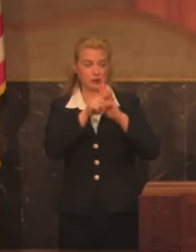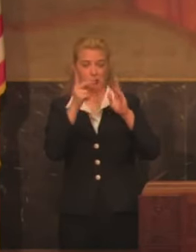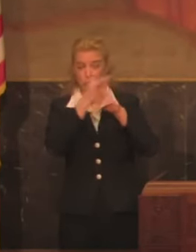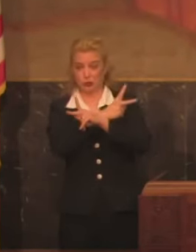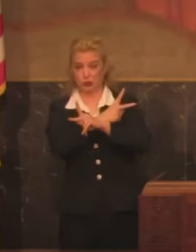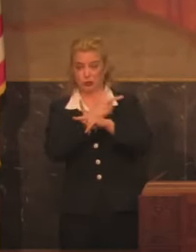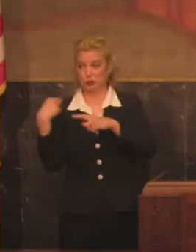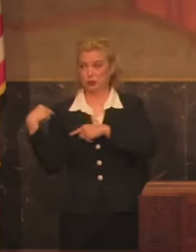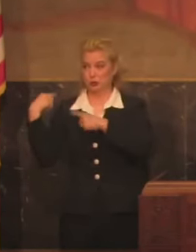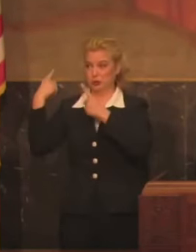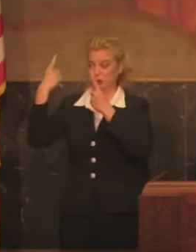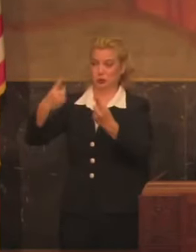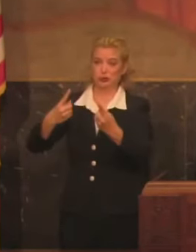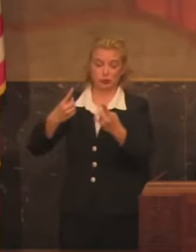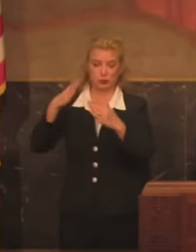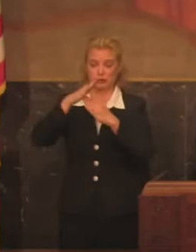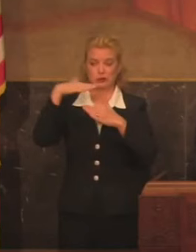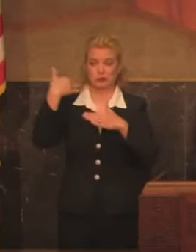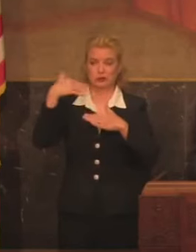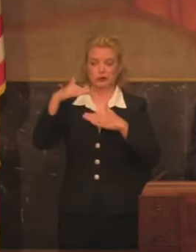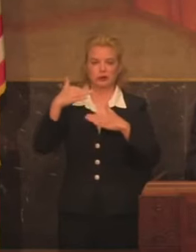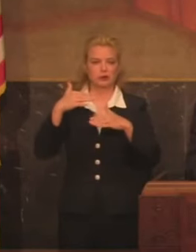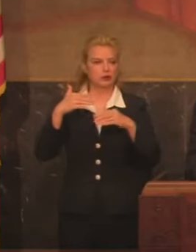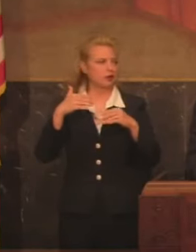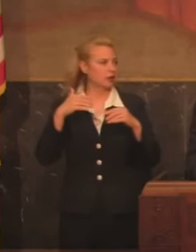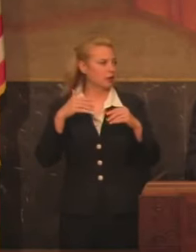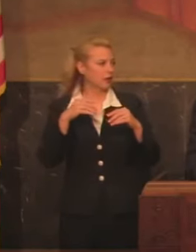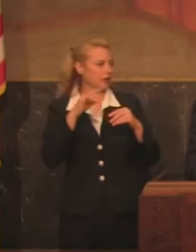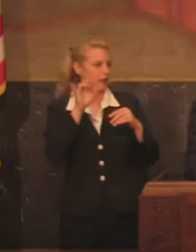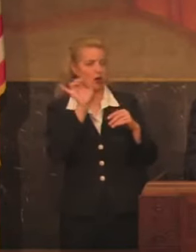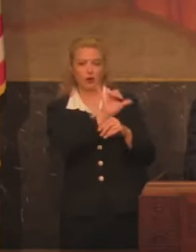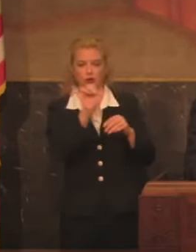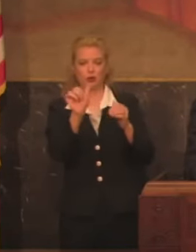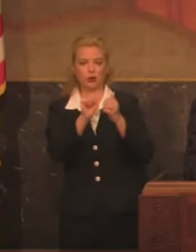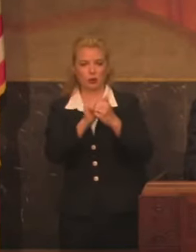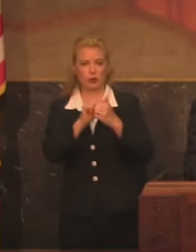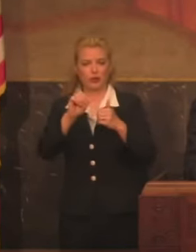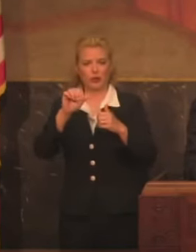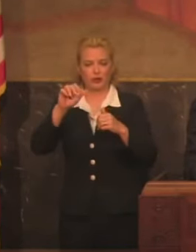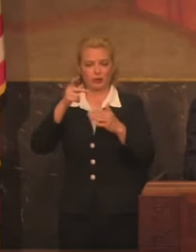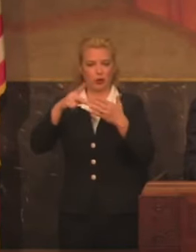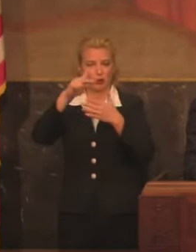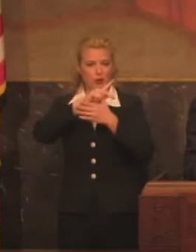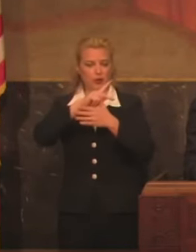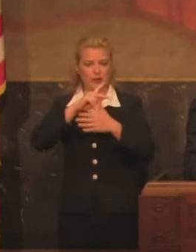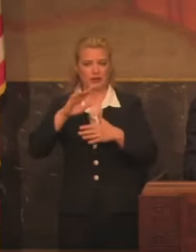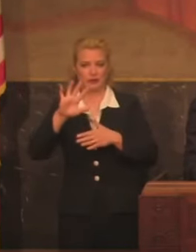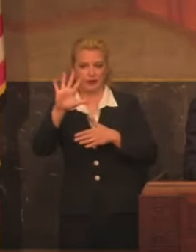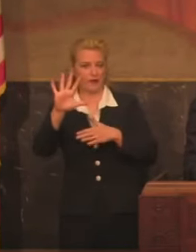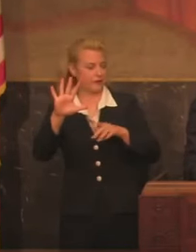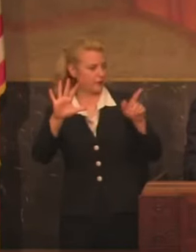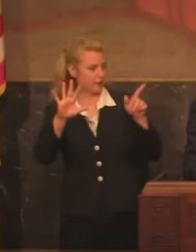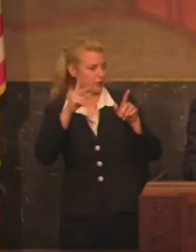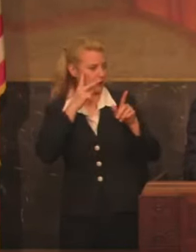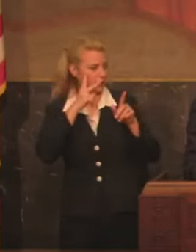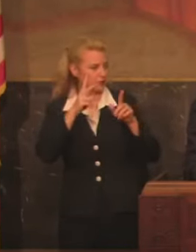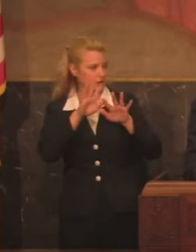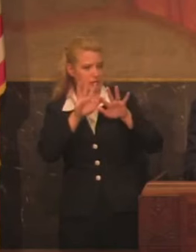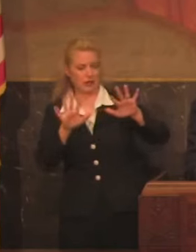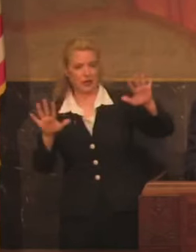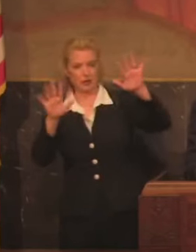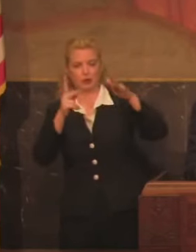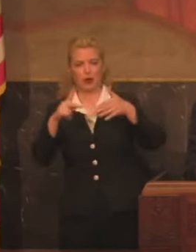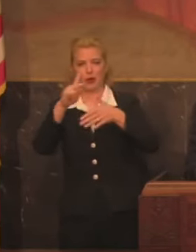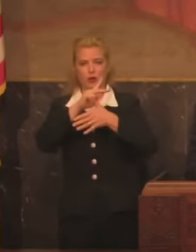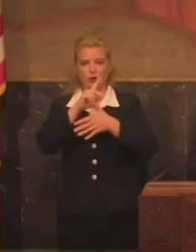highs in our capital outlay program, especially as it relates to Priority 5, but you can see it was across the board in Priority 1 and